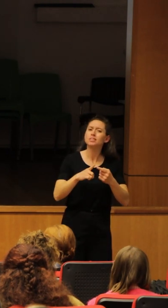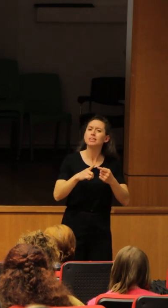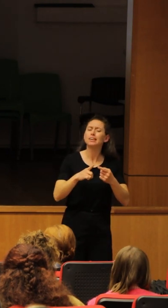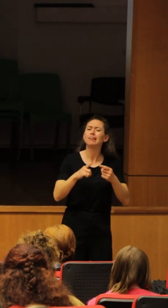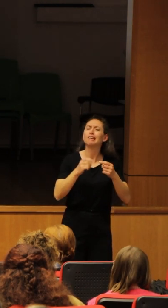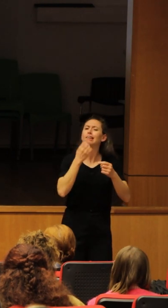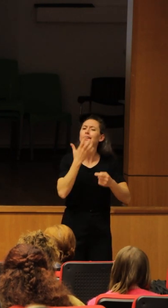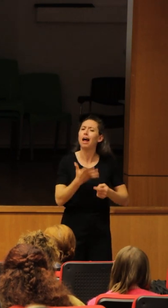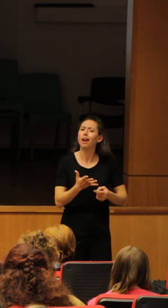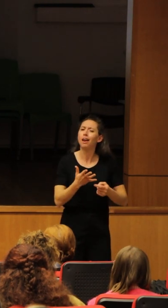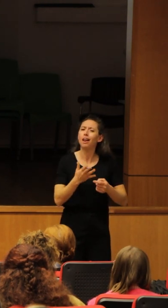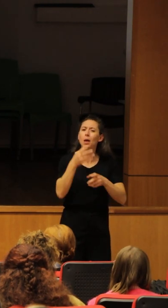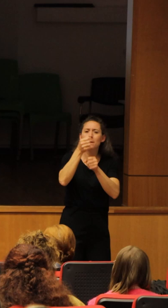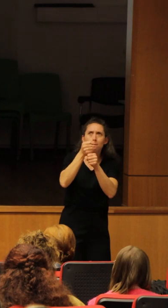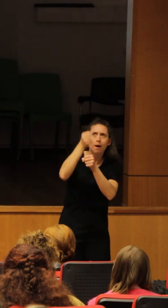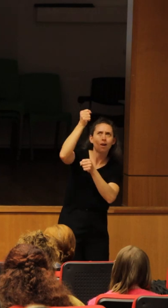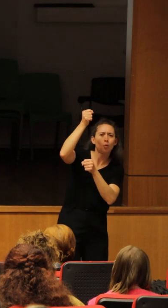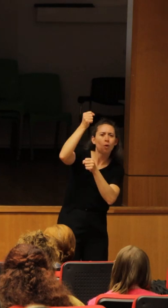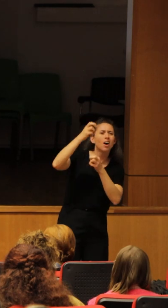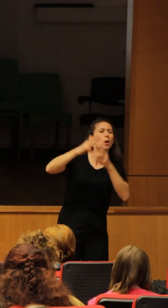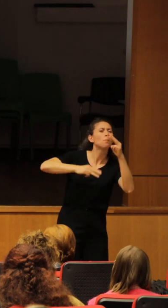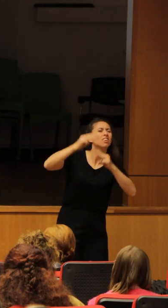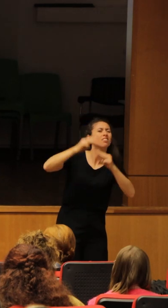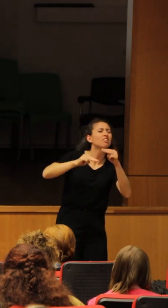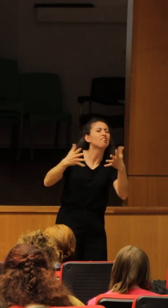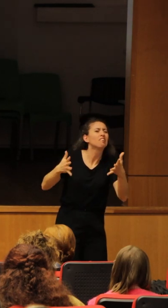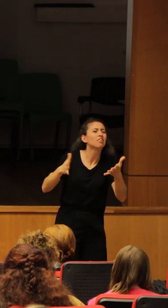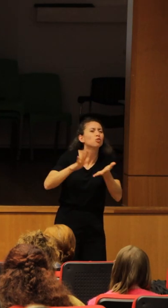les parece? ¿Ese paraguas es una metáfora para qué?